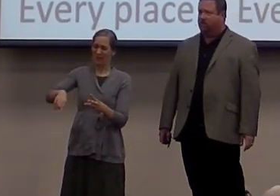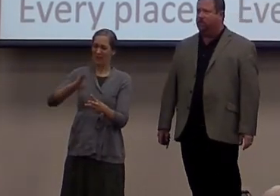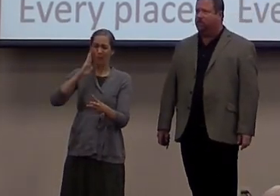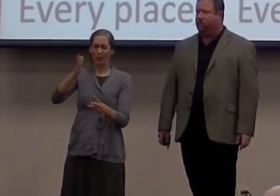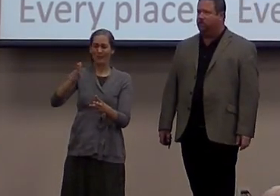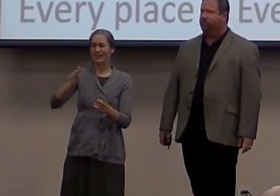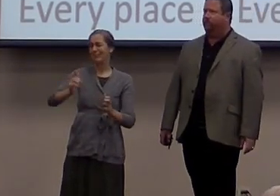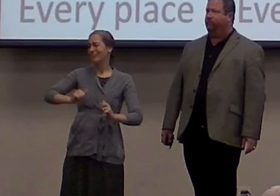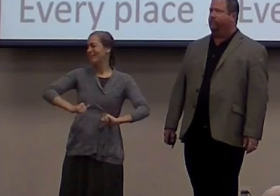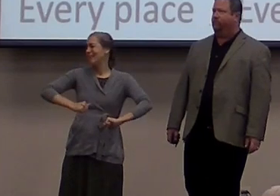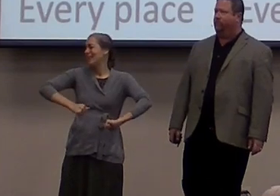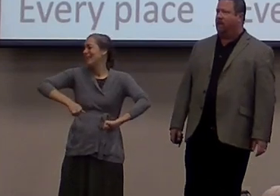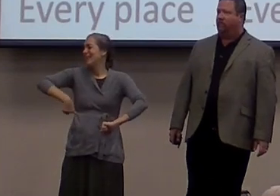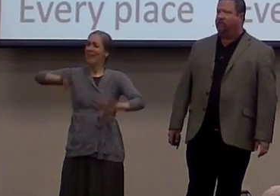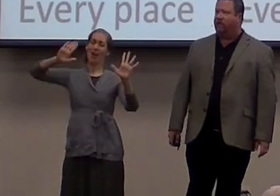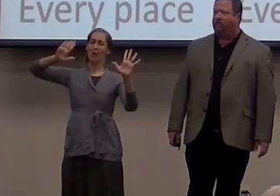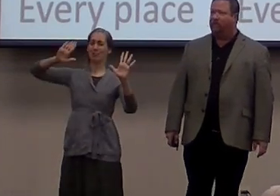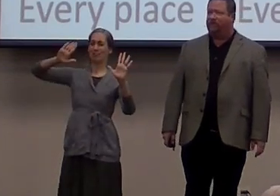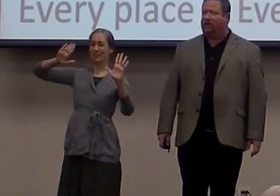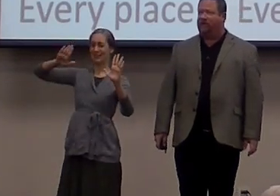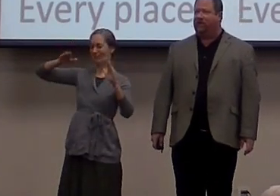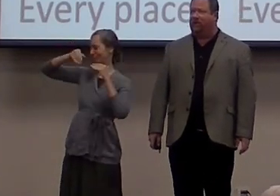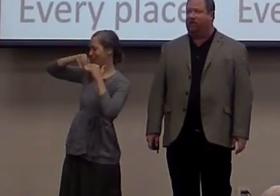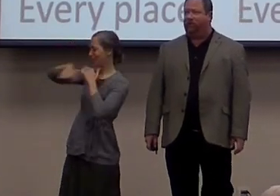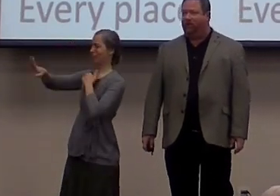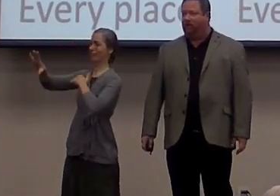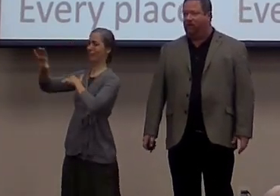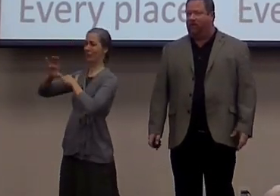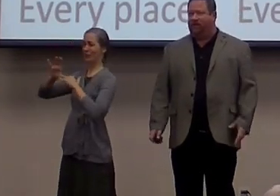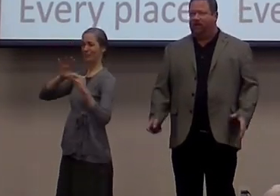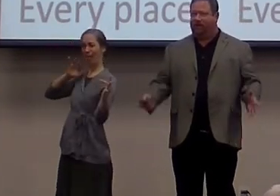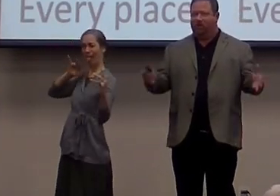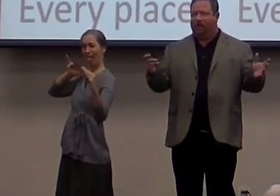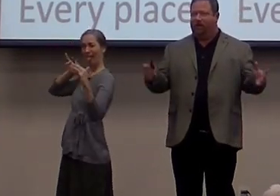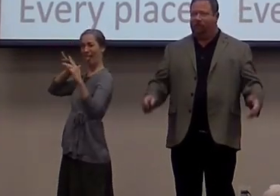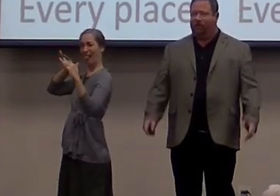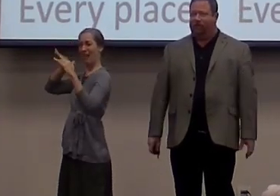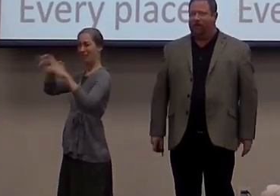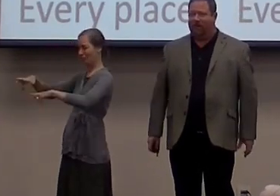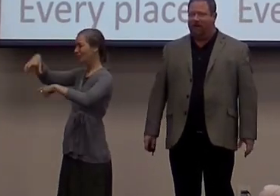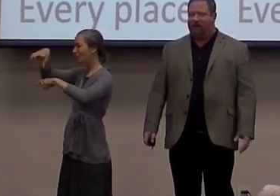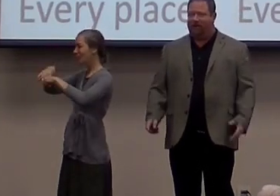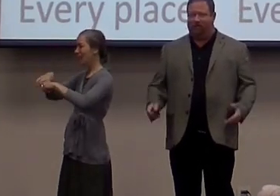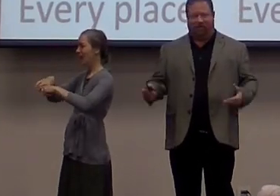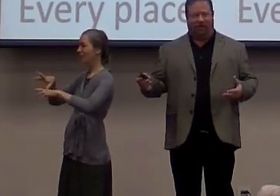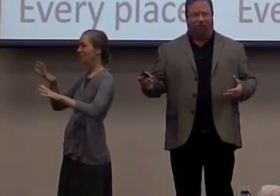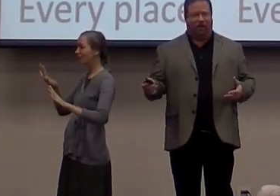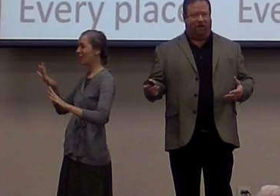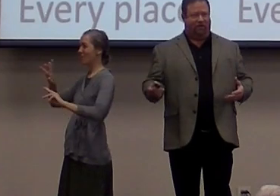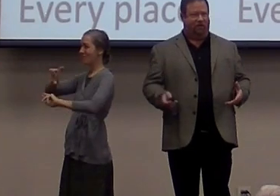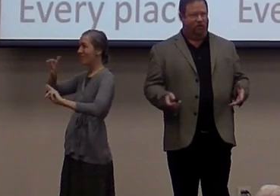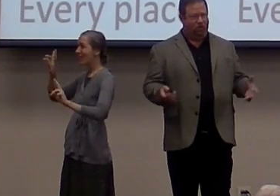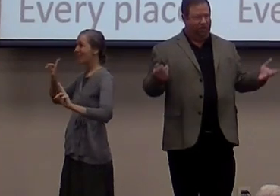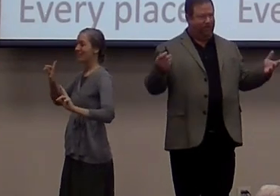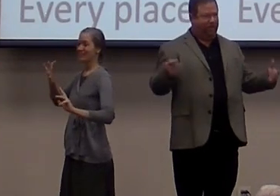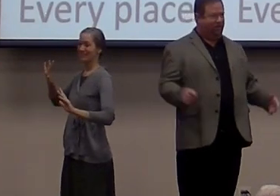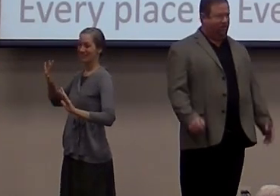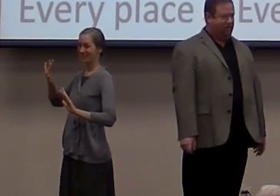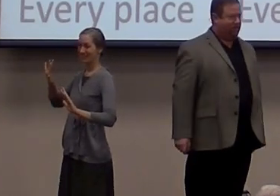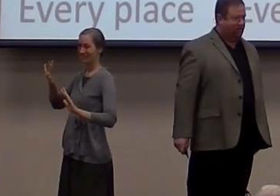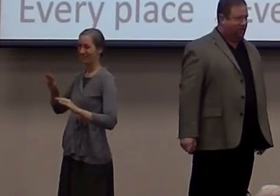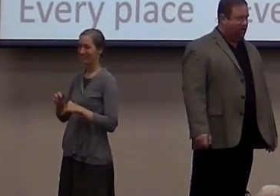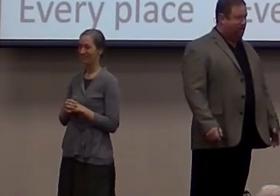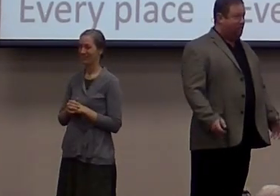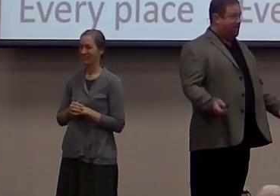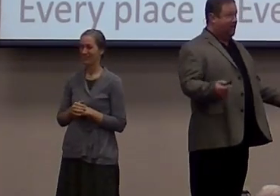assemblies. I wish they would be sitting there and getting ready for their day and getting ready to do whatever they do